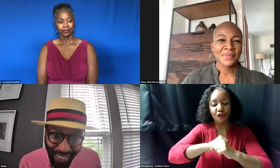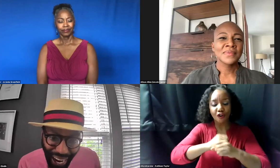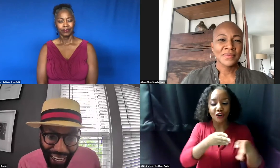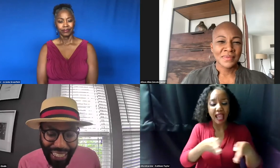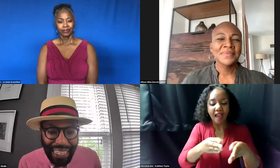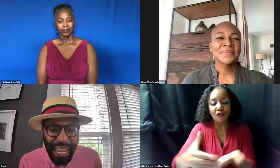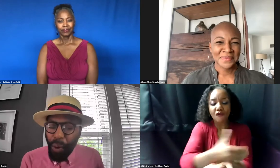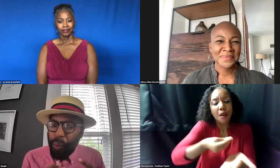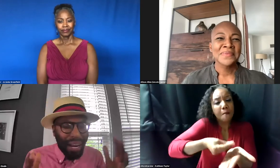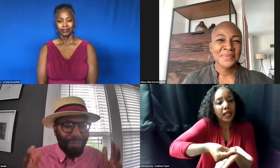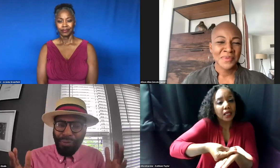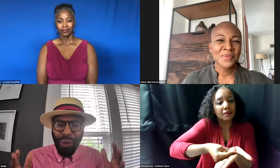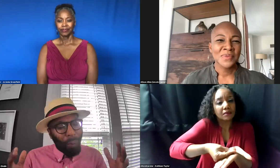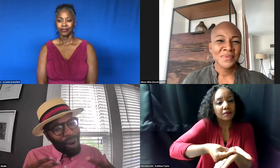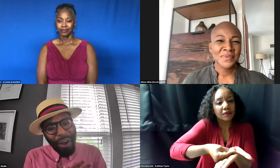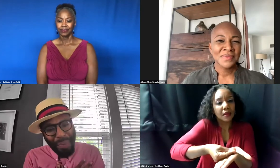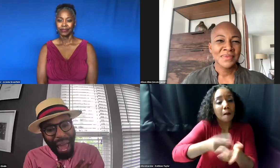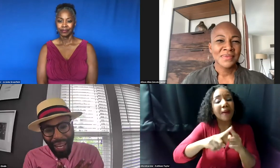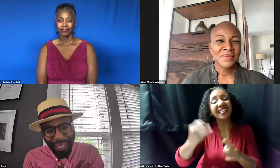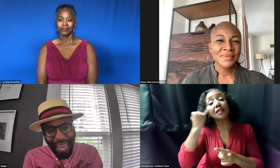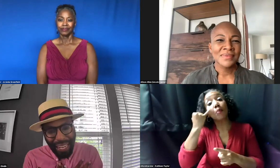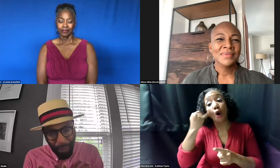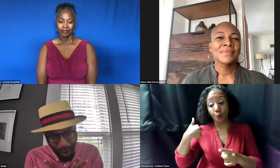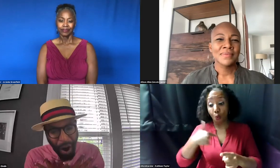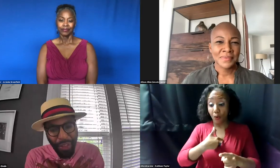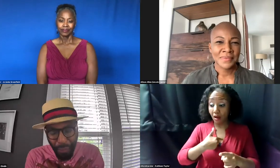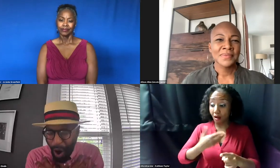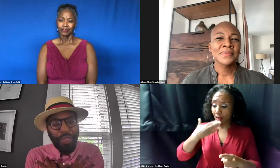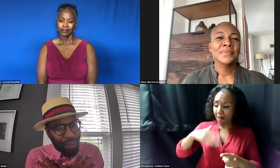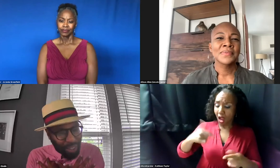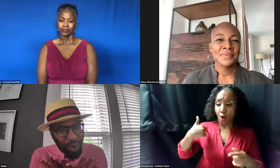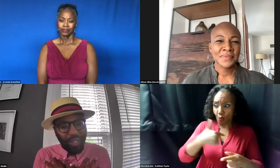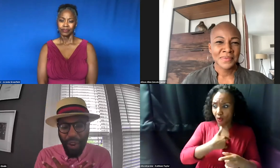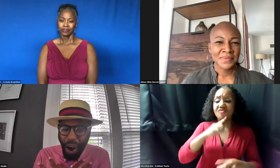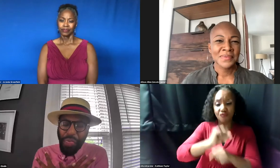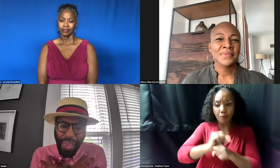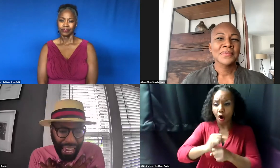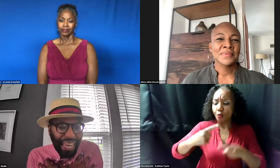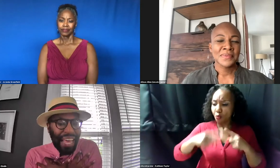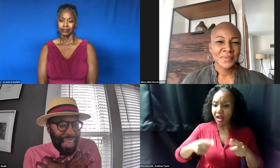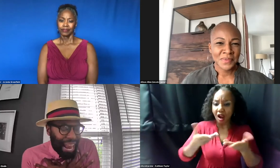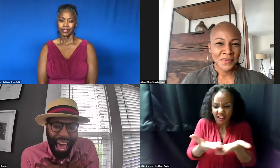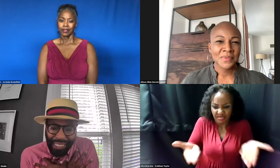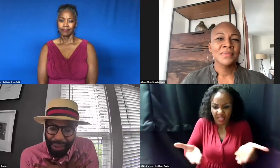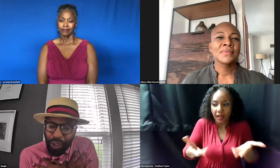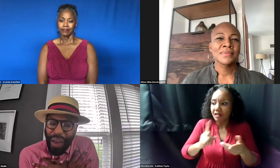income, right? But what if we are the bag? Like we are the resource. We are the thing